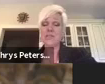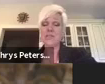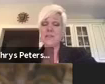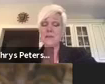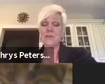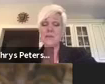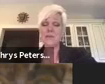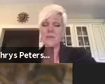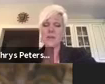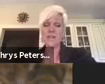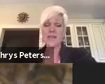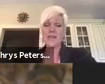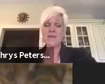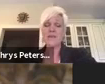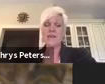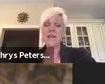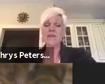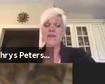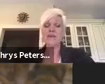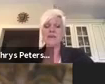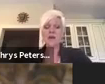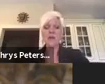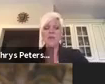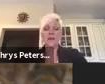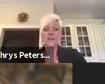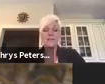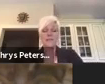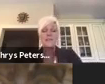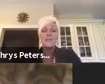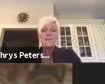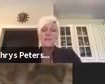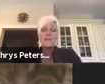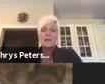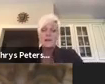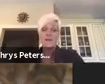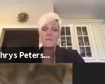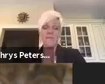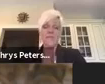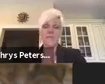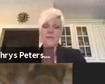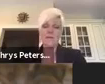Ferndale, Michigan, up near Detroit, but they have a helpline that is very